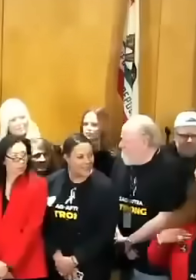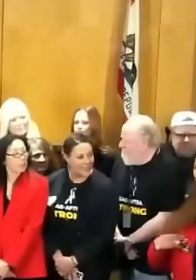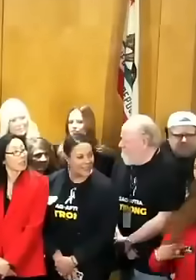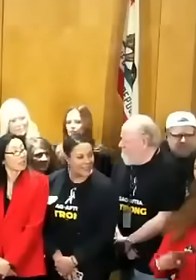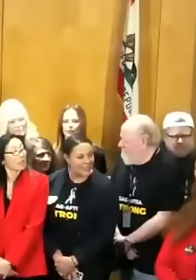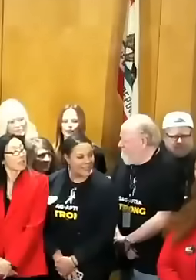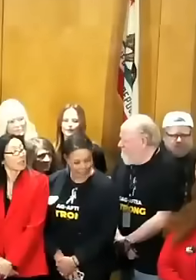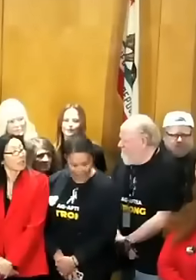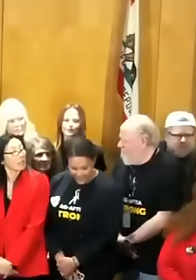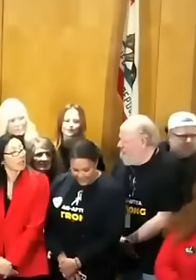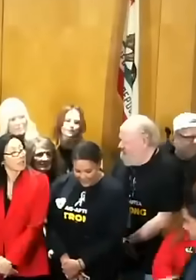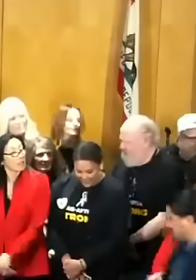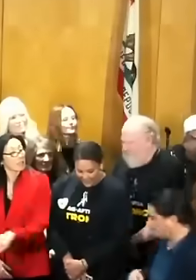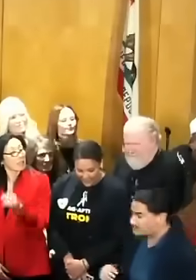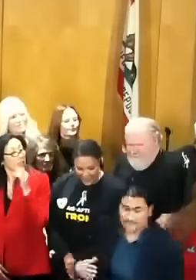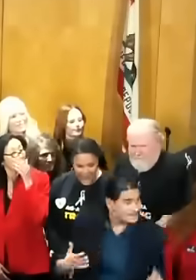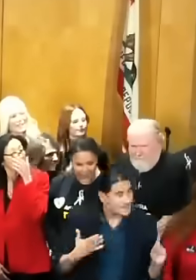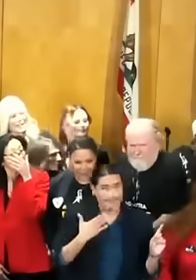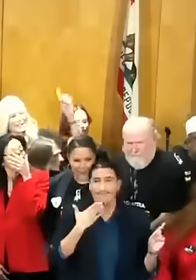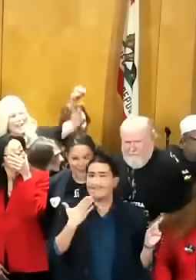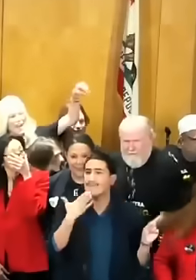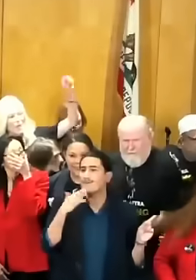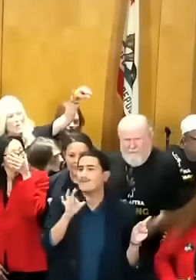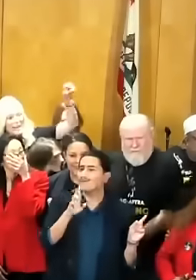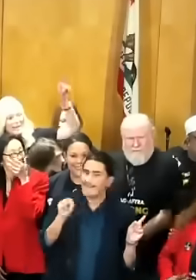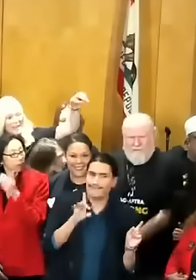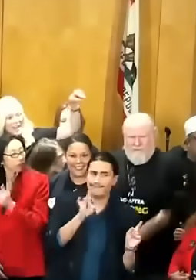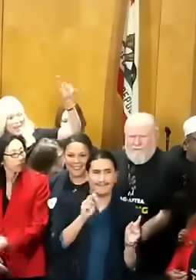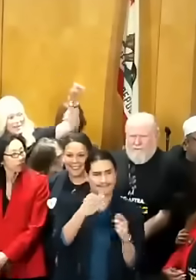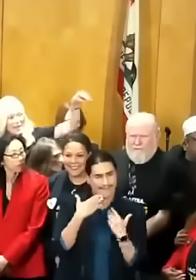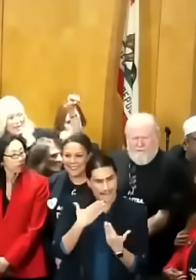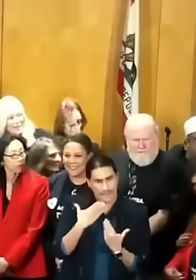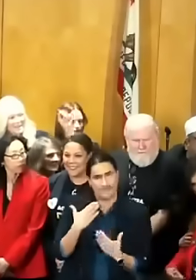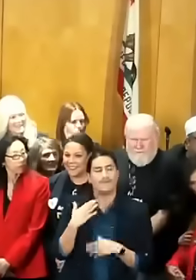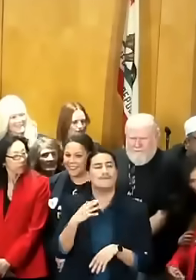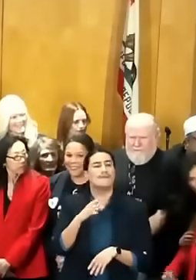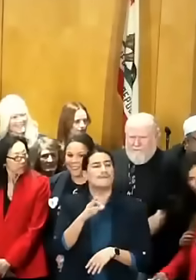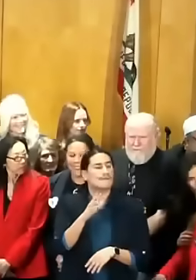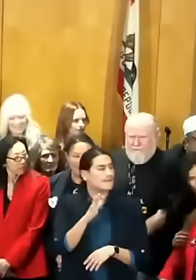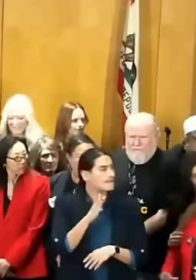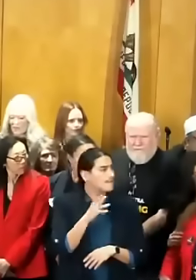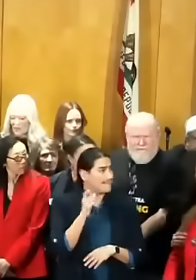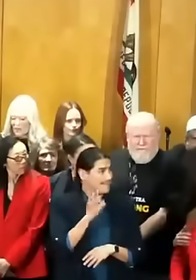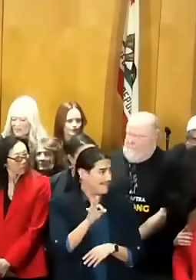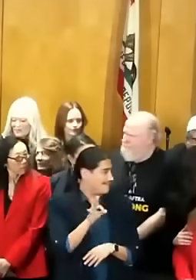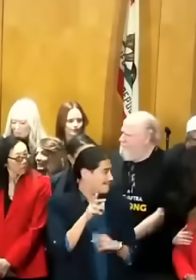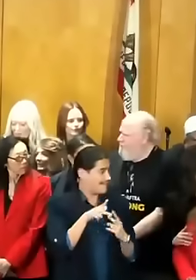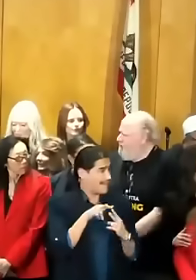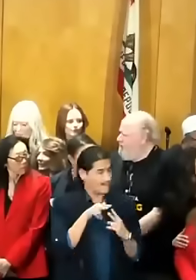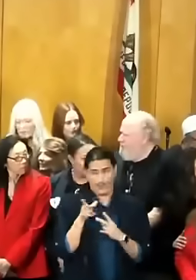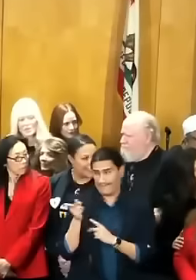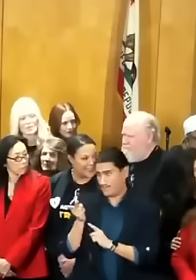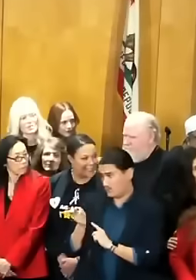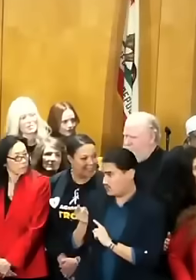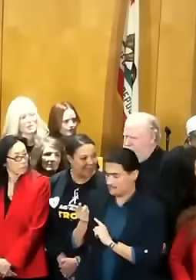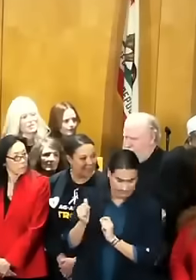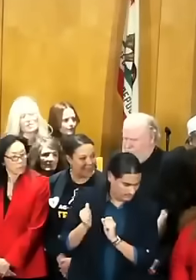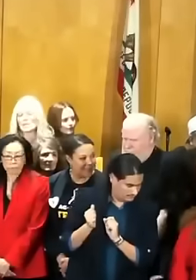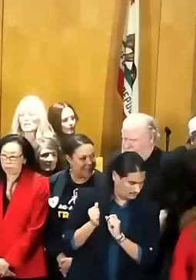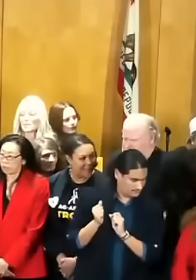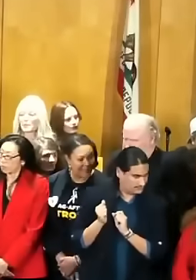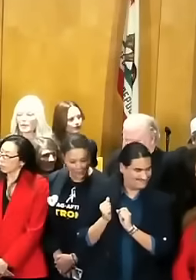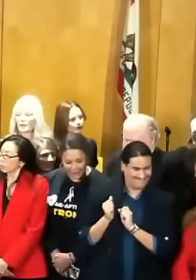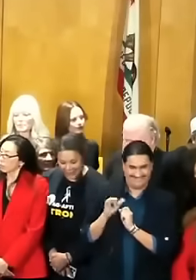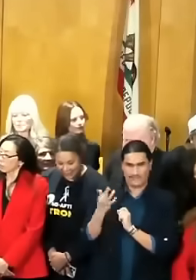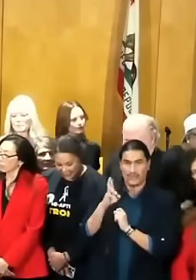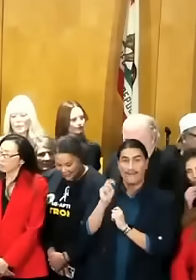Thank you, Fran and Duncan, for the presentation. Thank you, everybody. If either of you could, and